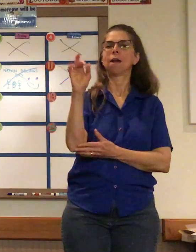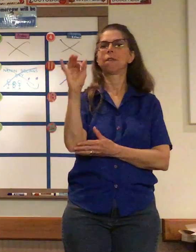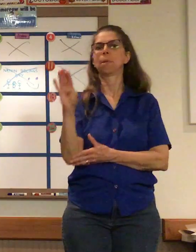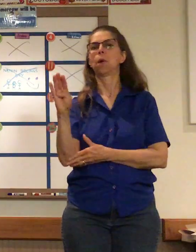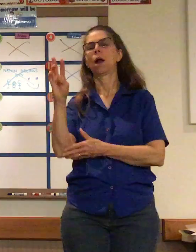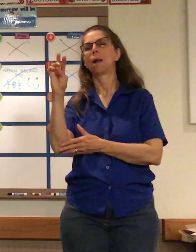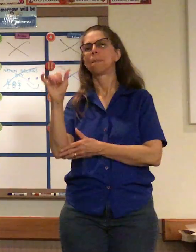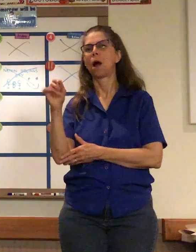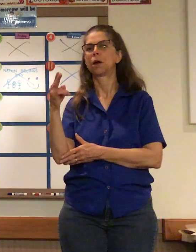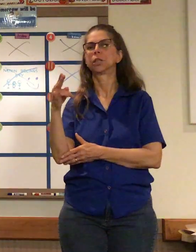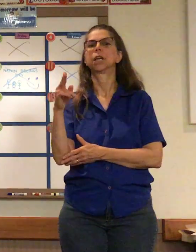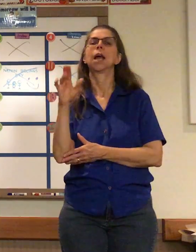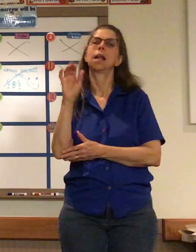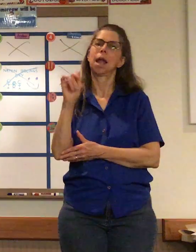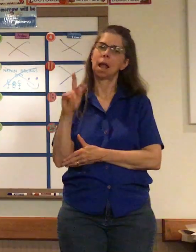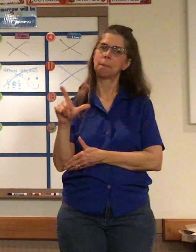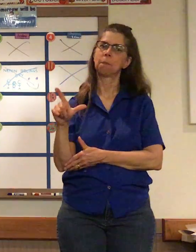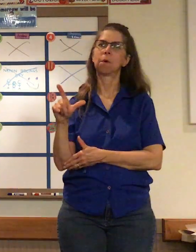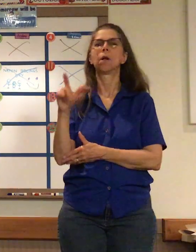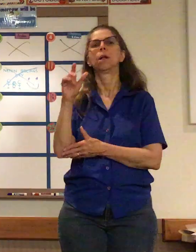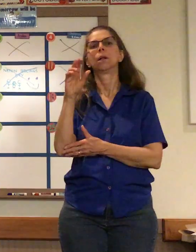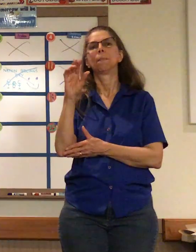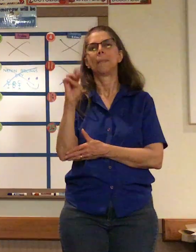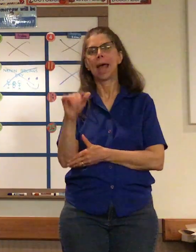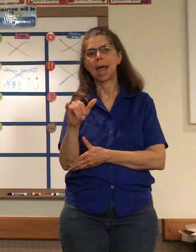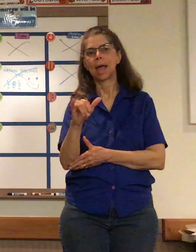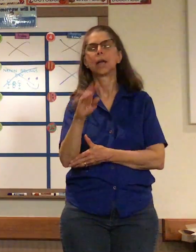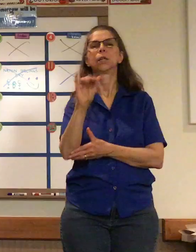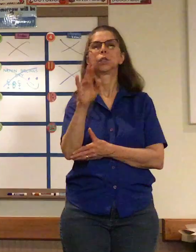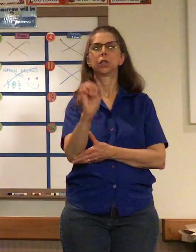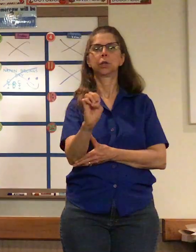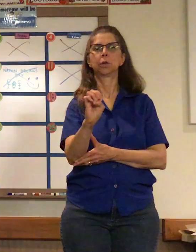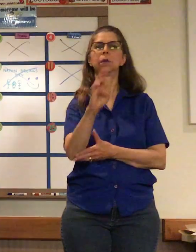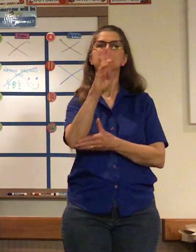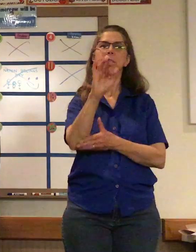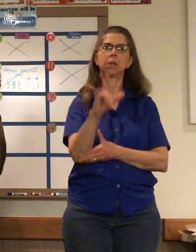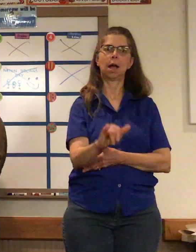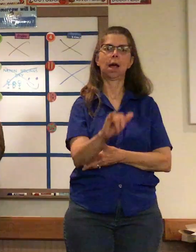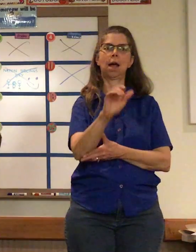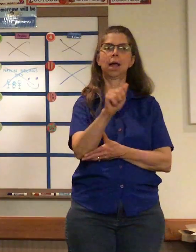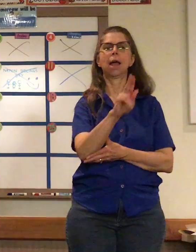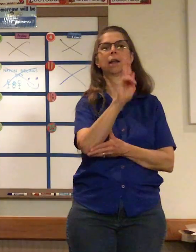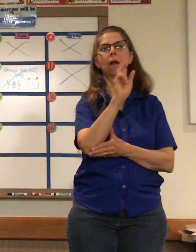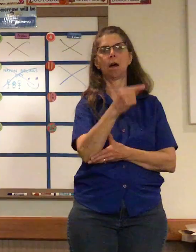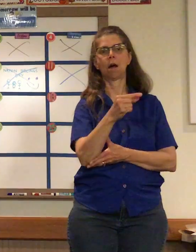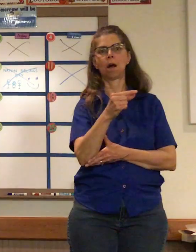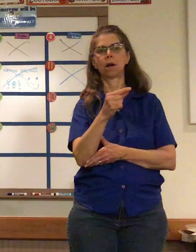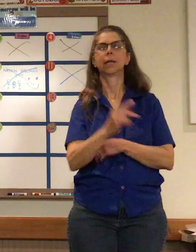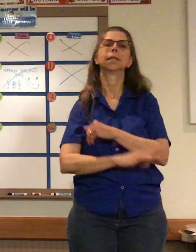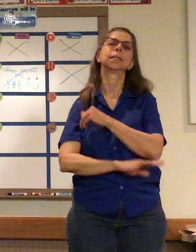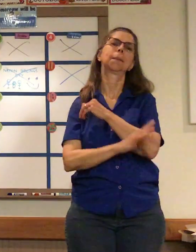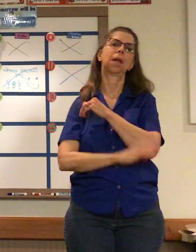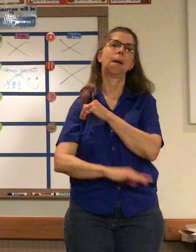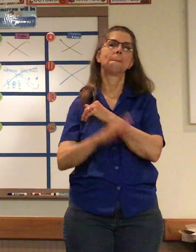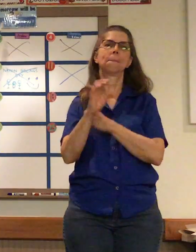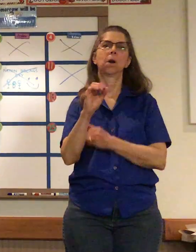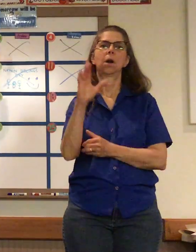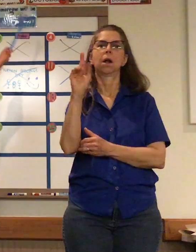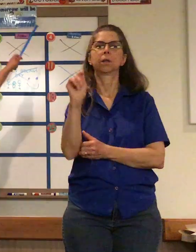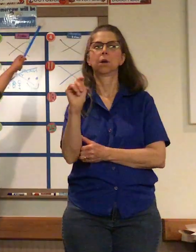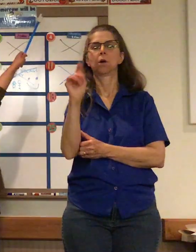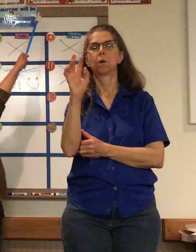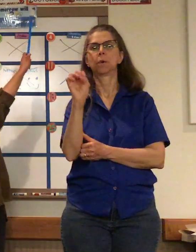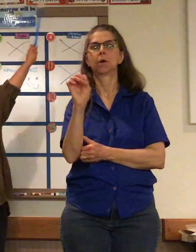January, February, March, and April, May, June, July, and August,